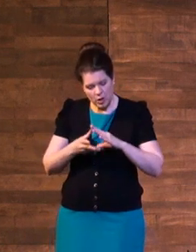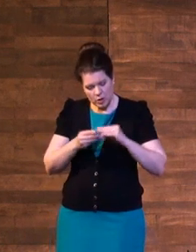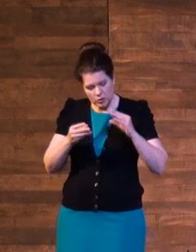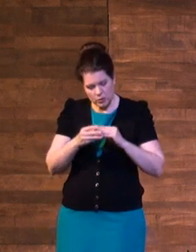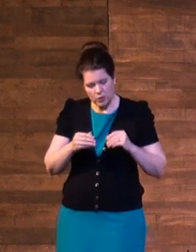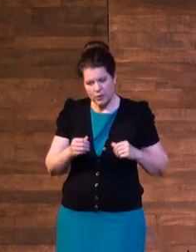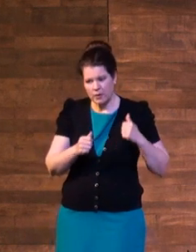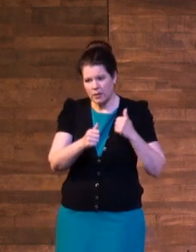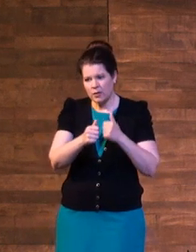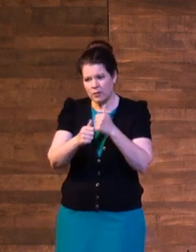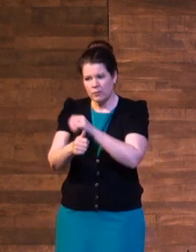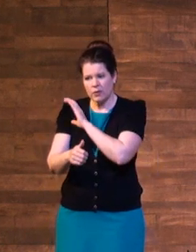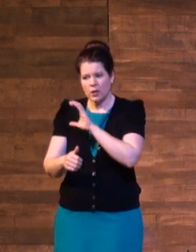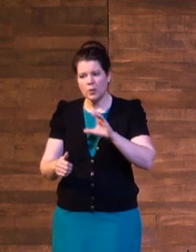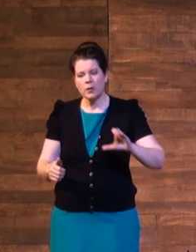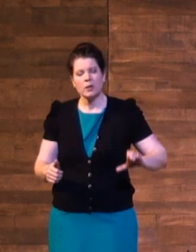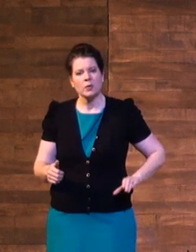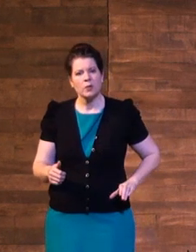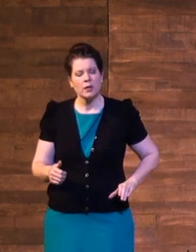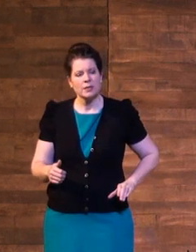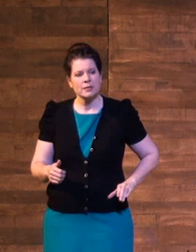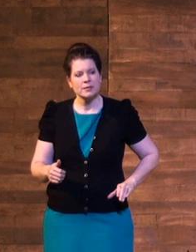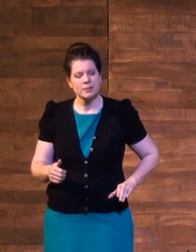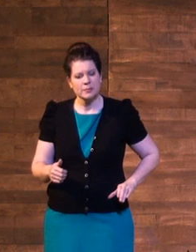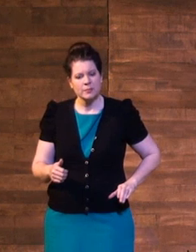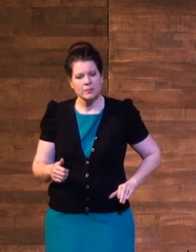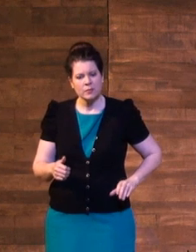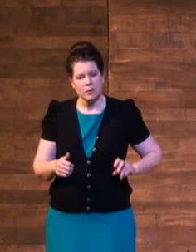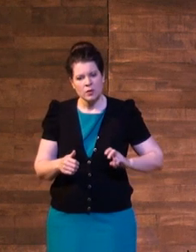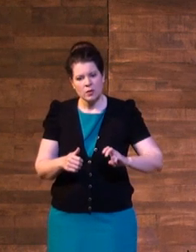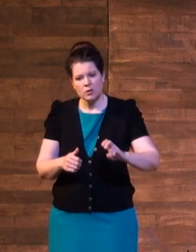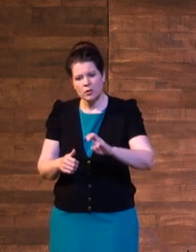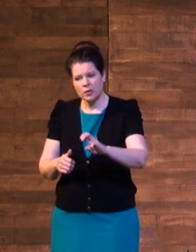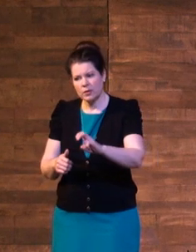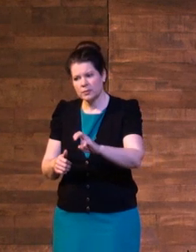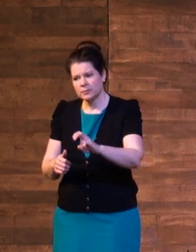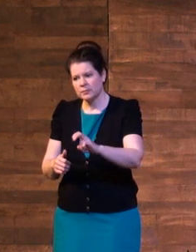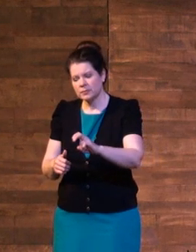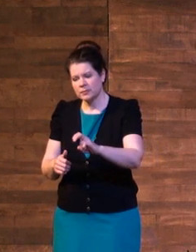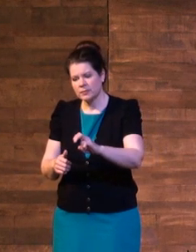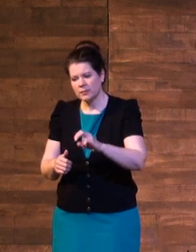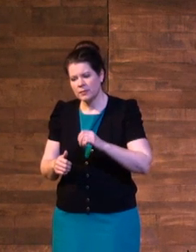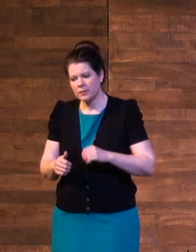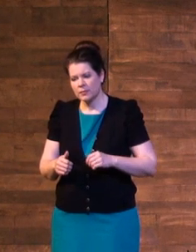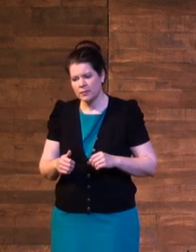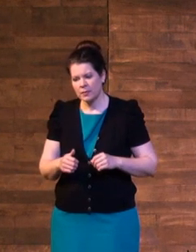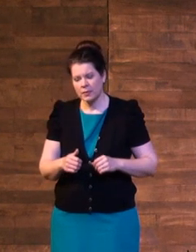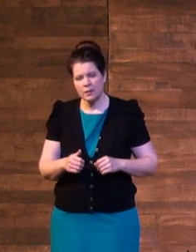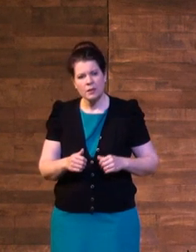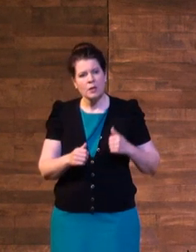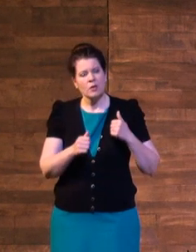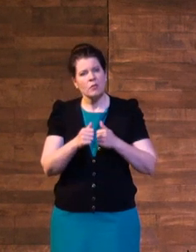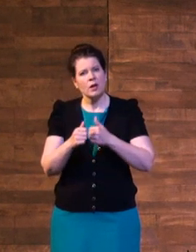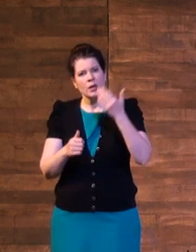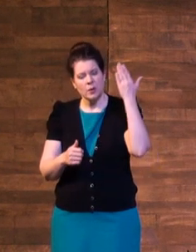that journey is always undertaken by you to work on our hearts, to will and to act through us.